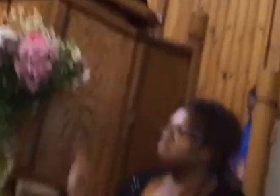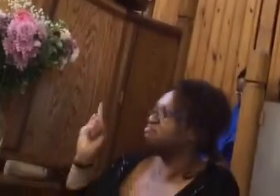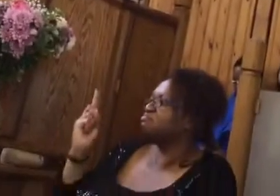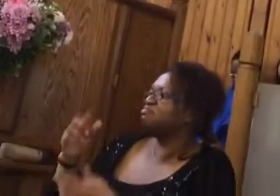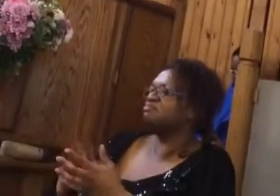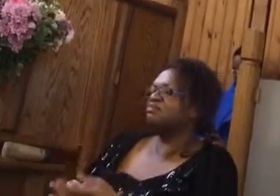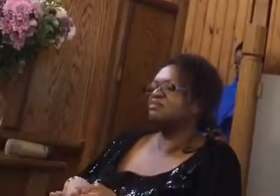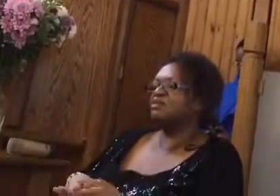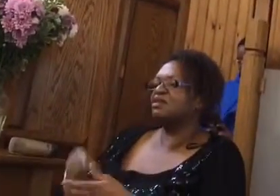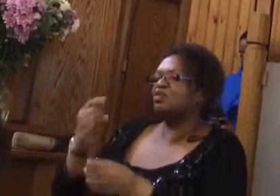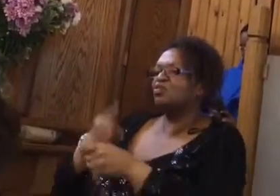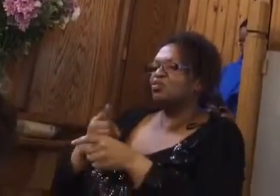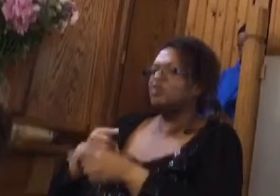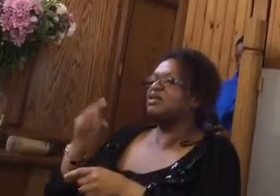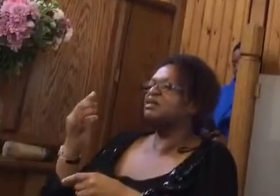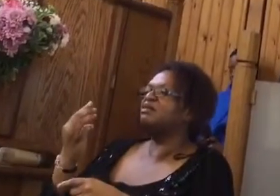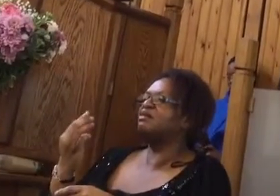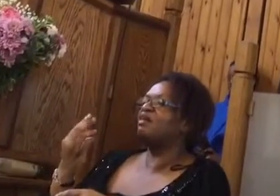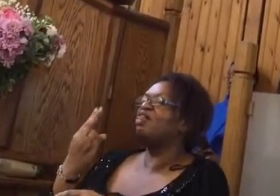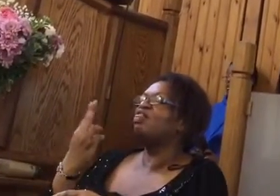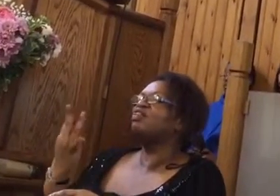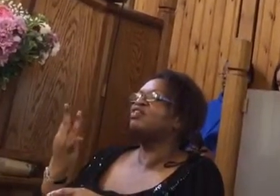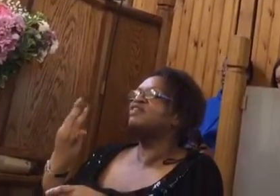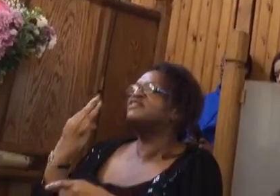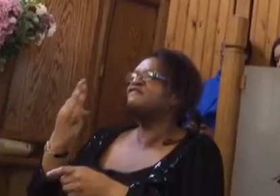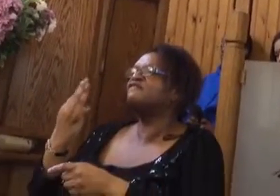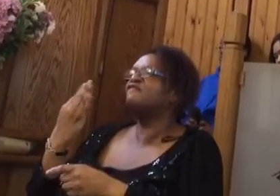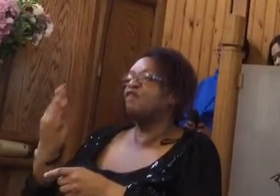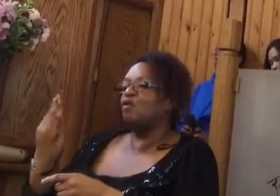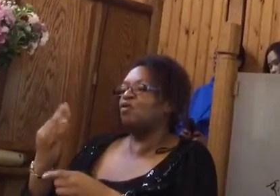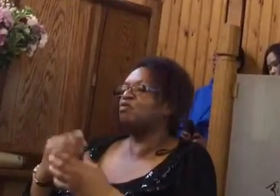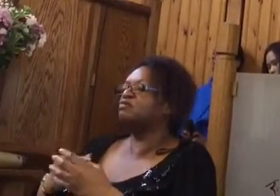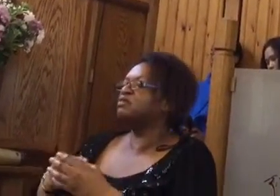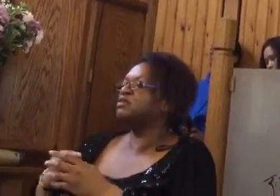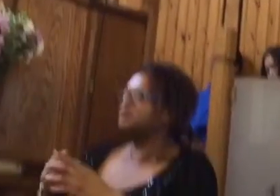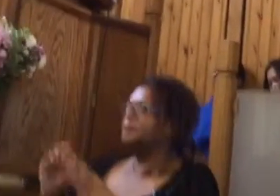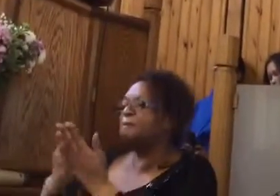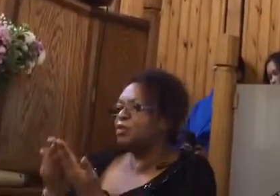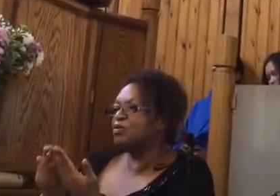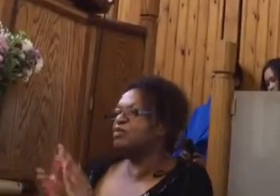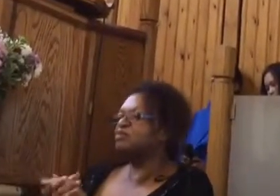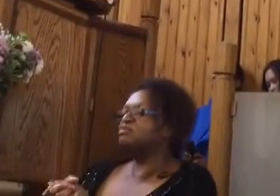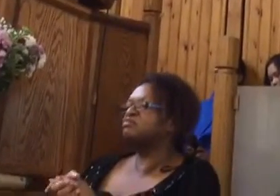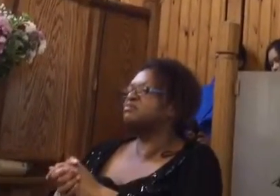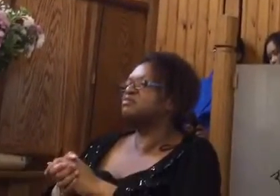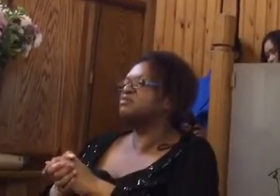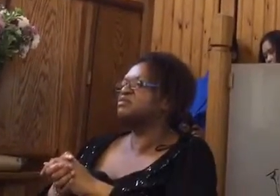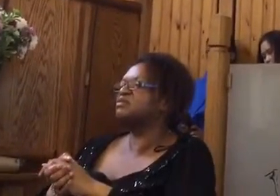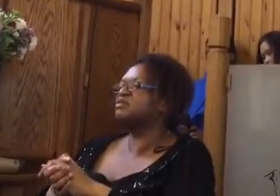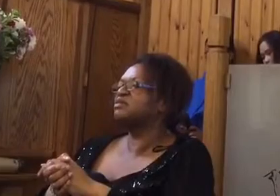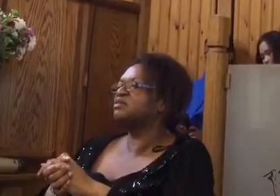on page 34, paragraph 1, it says something about this.